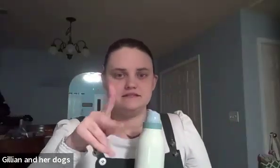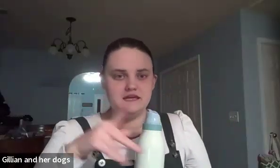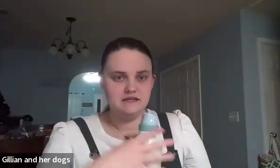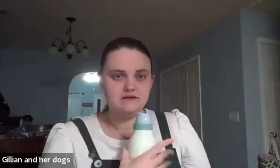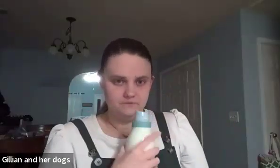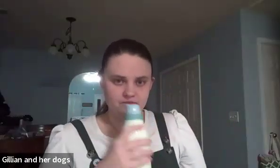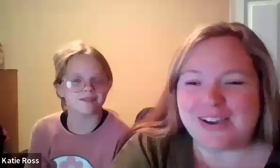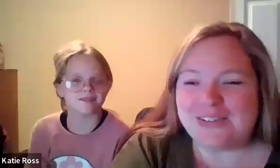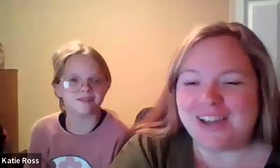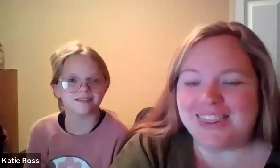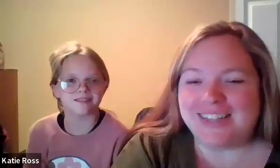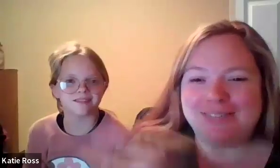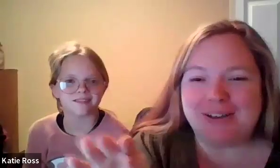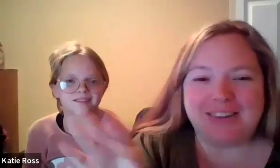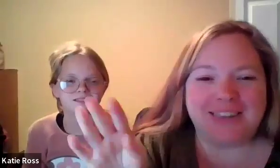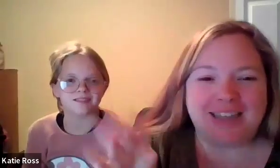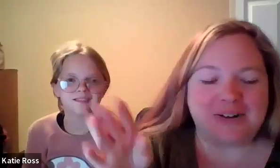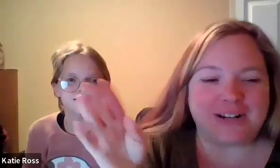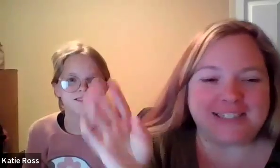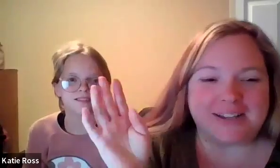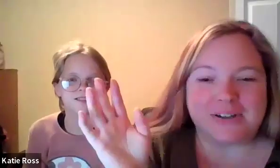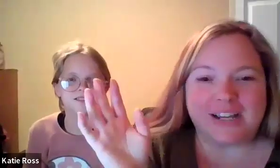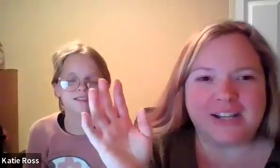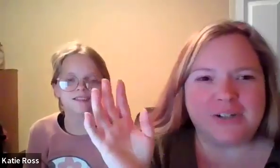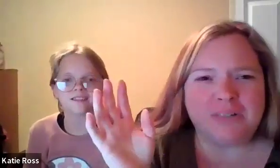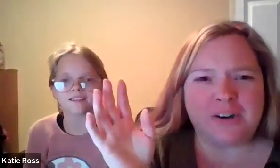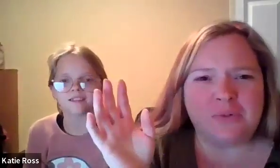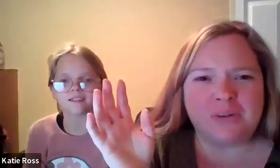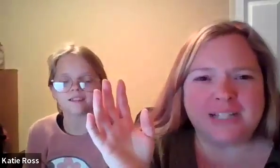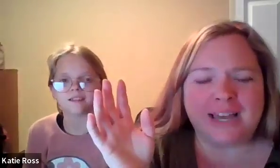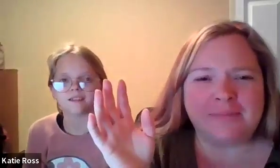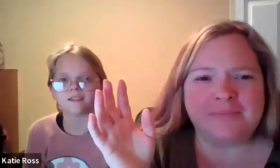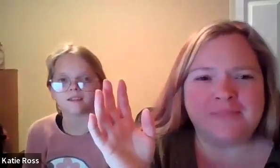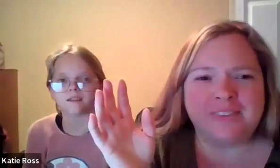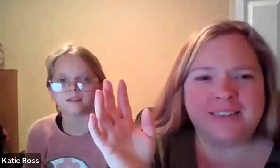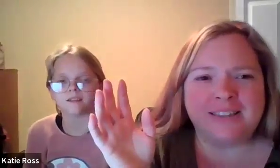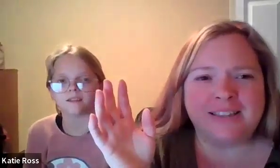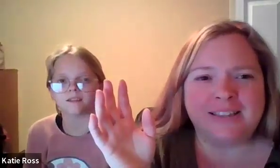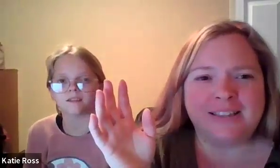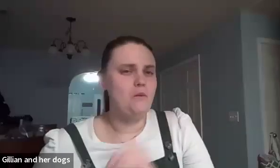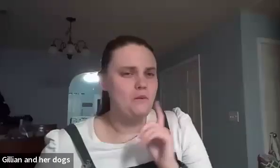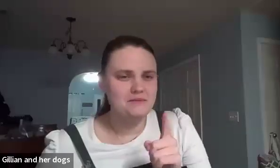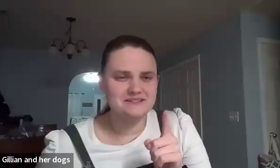Yes, Katie. I couldn't find the hand raise thing. I'm sorry. Can you do letter one more time? Say that one more